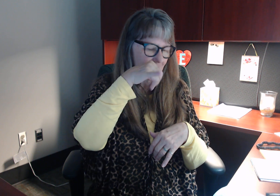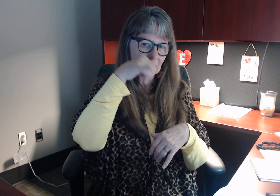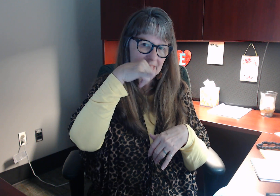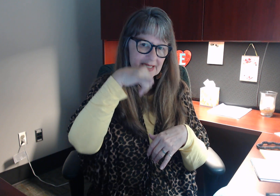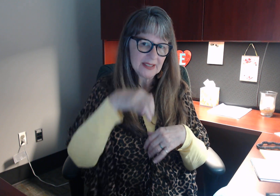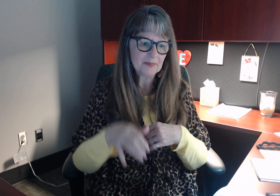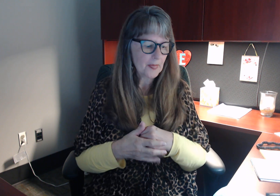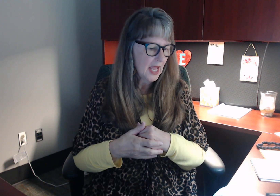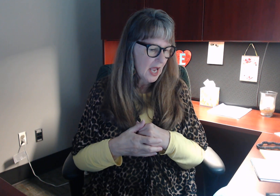being silly.